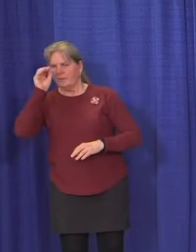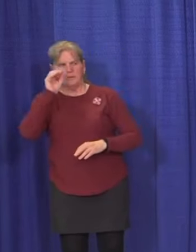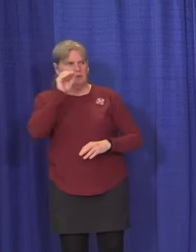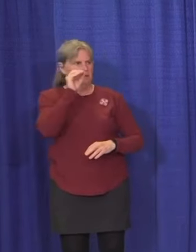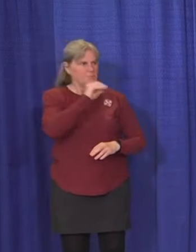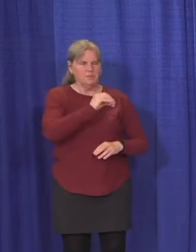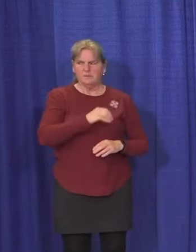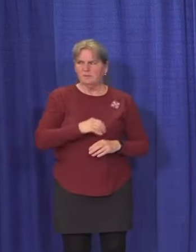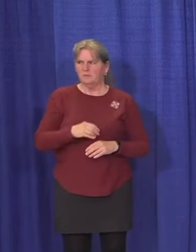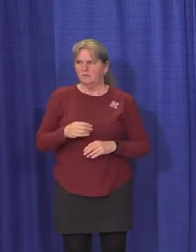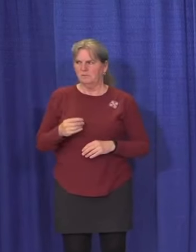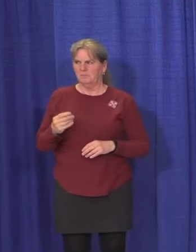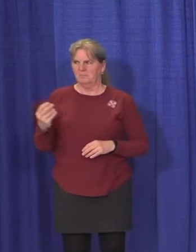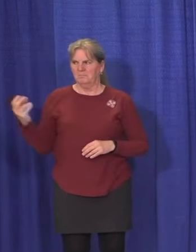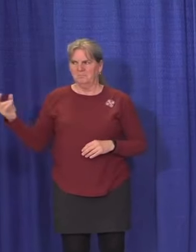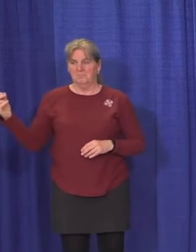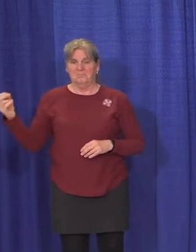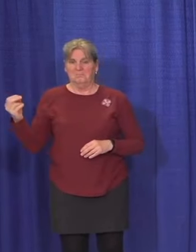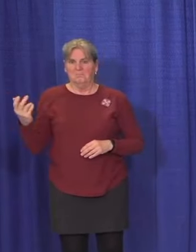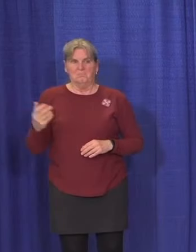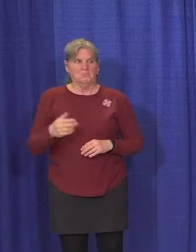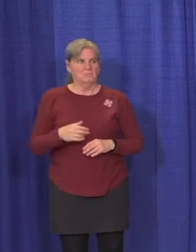Hasn't come up.